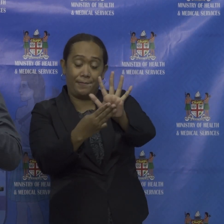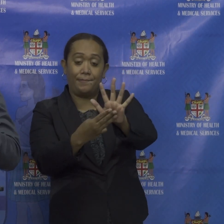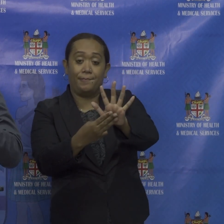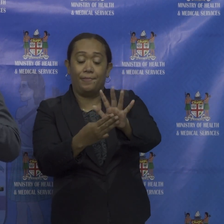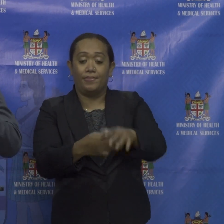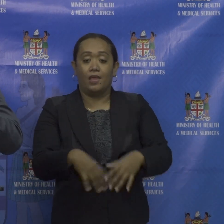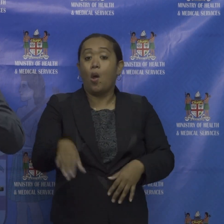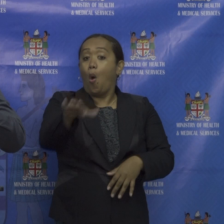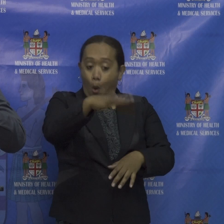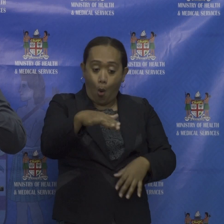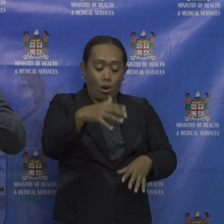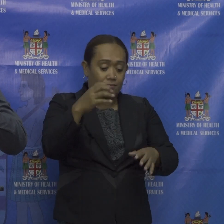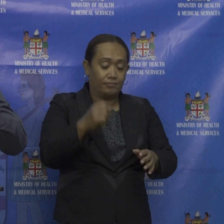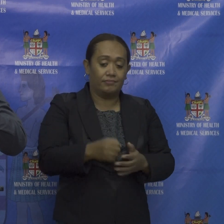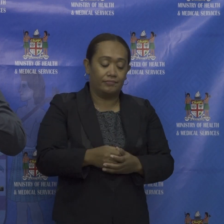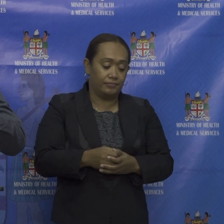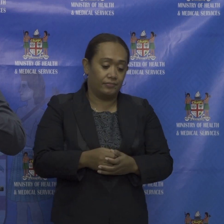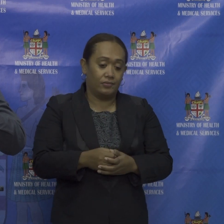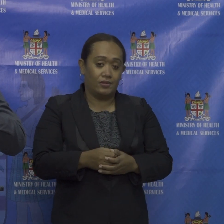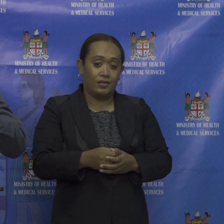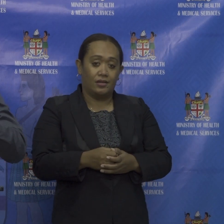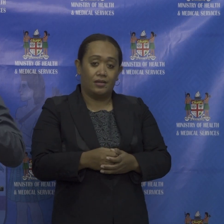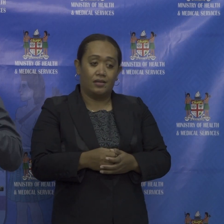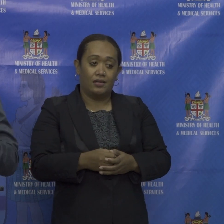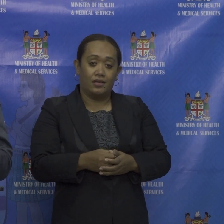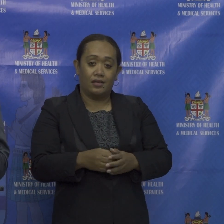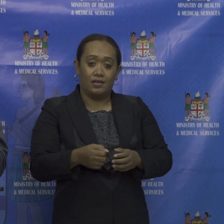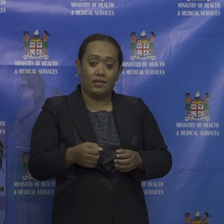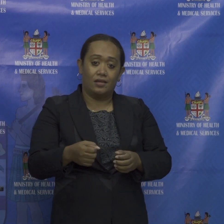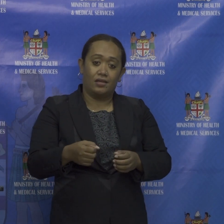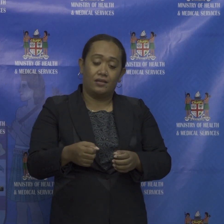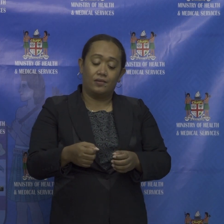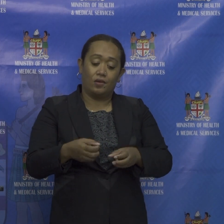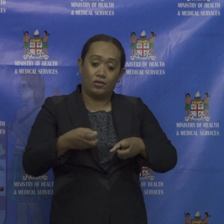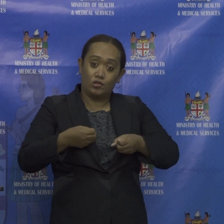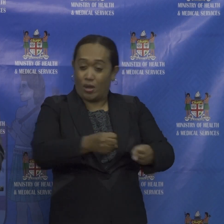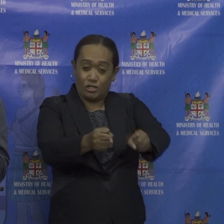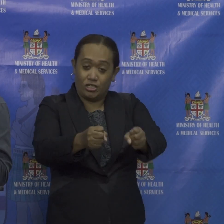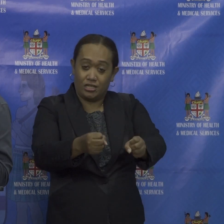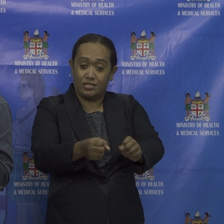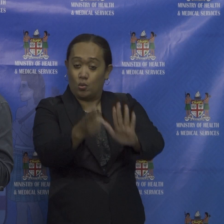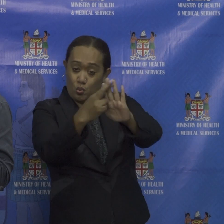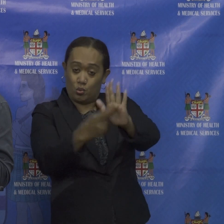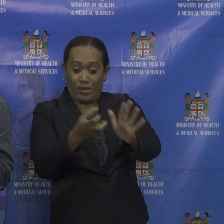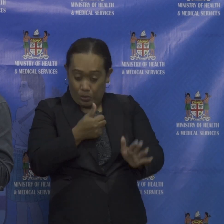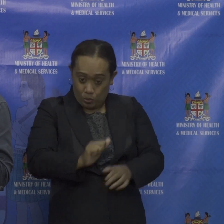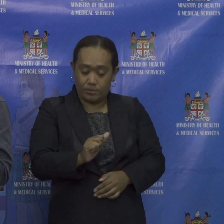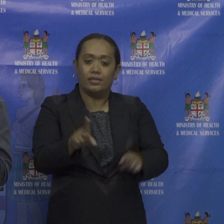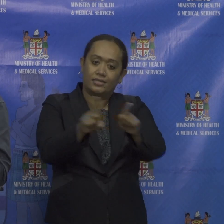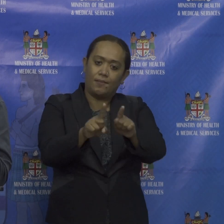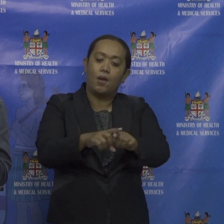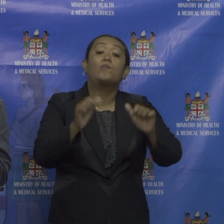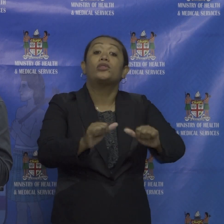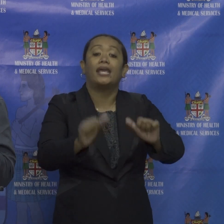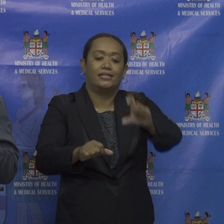what all the measures we're taking at the moment. In a way, it's solely based around protecting CWM.